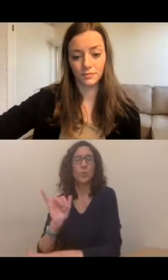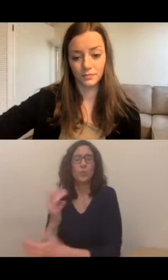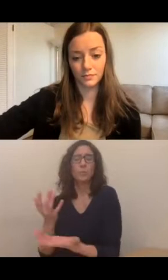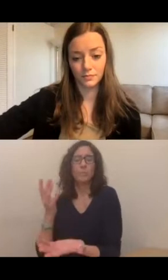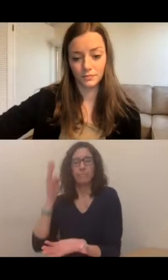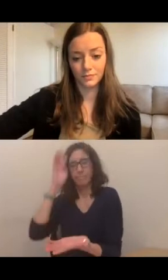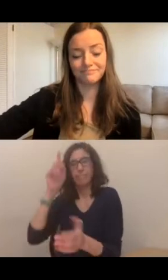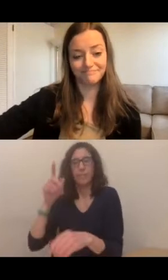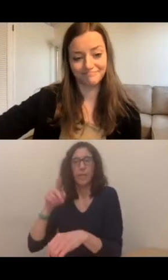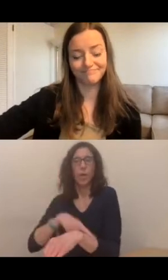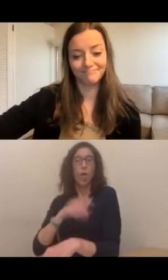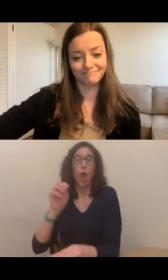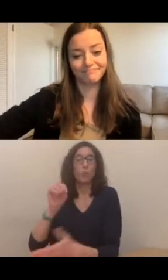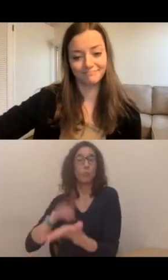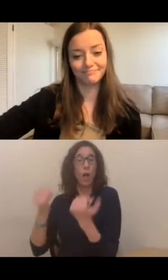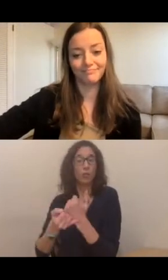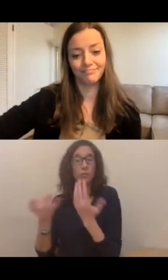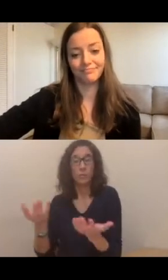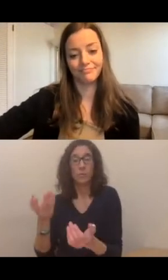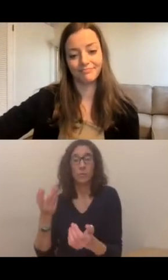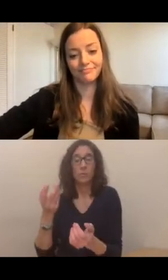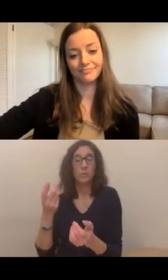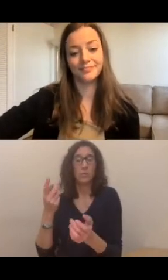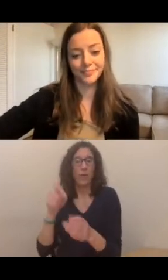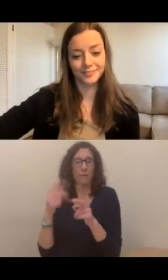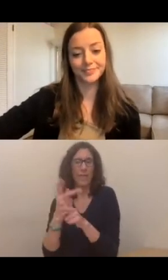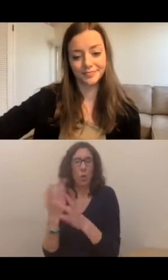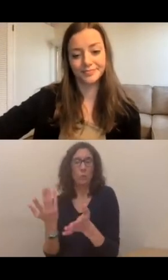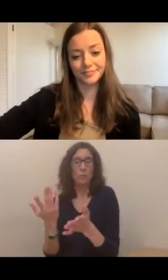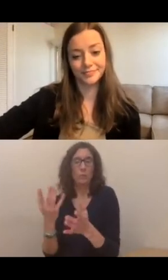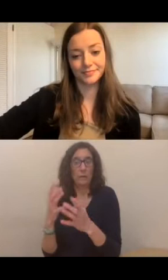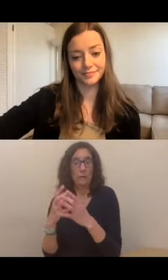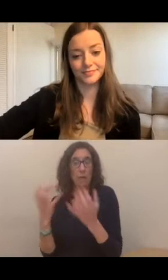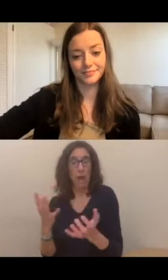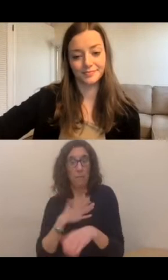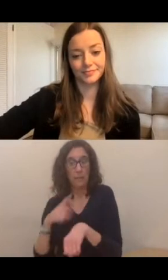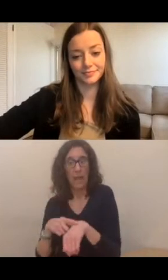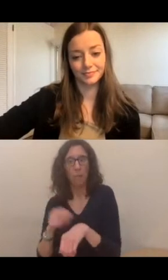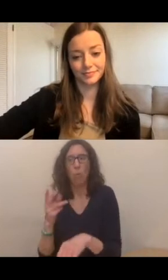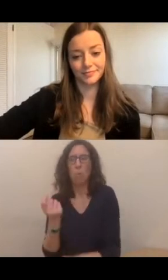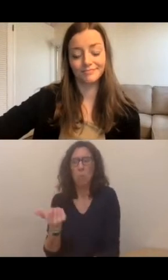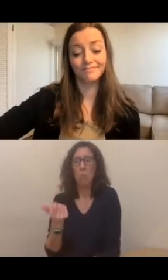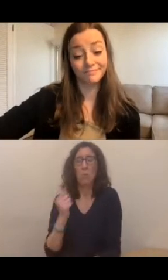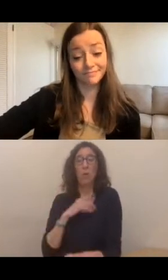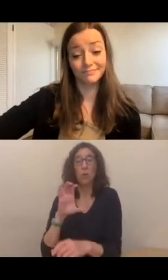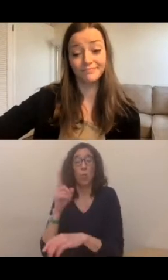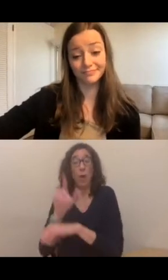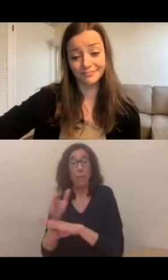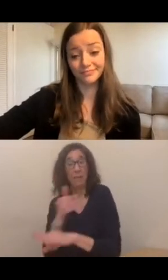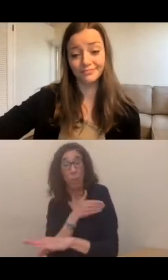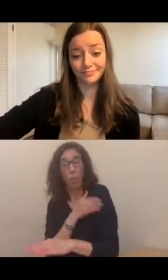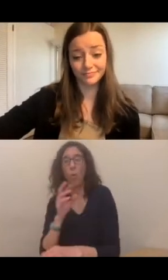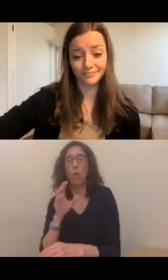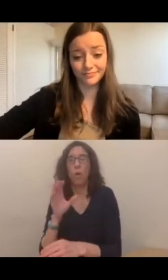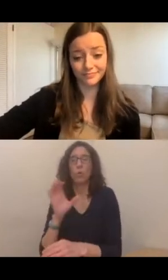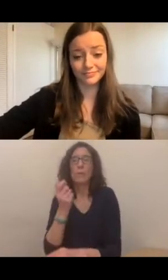involved. For example, when working on a long-term project, you need to figure out if it'll eat up a lot of your time or